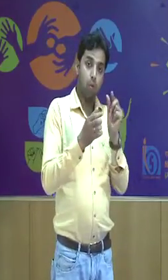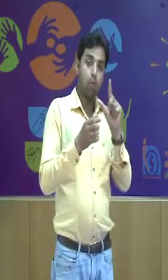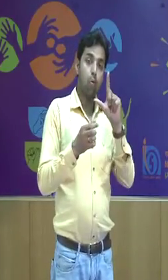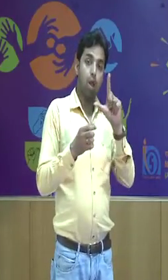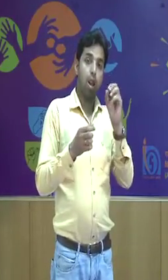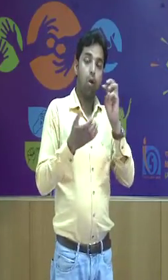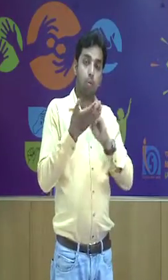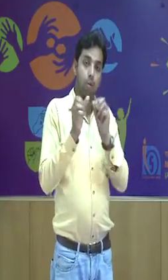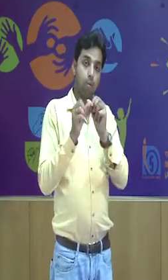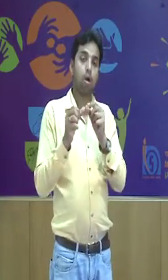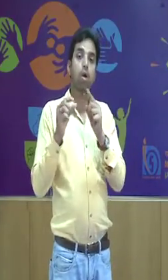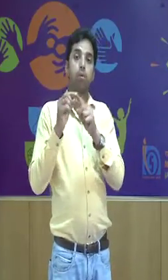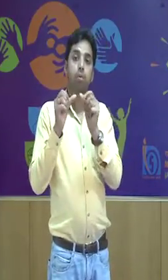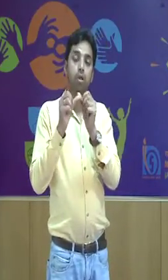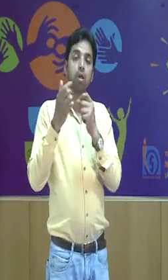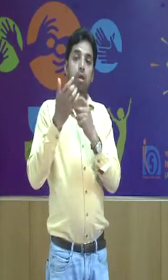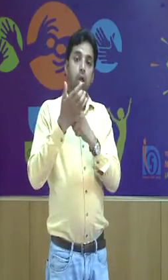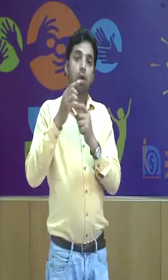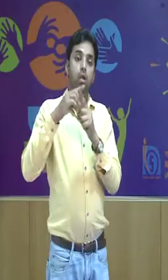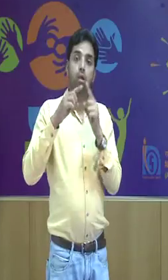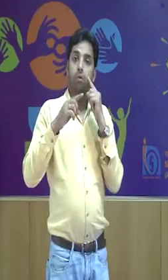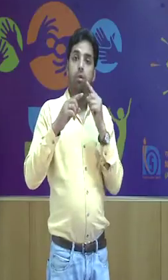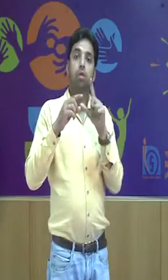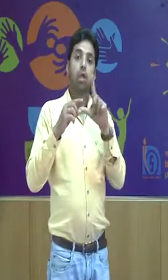and pratiloma, etc.